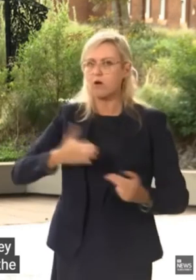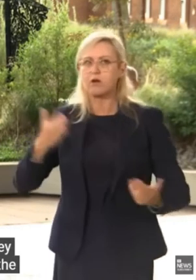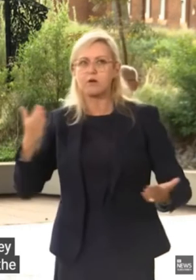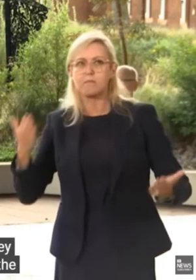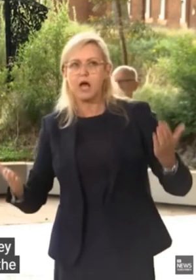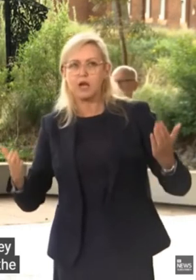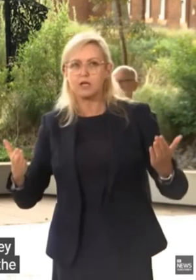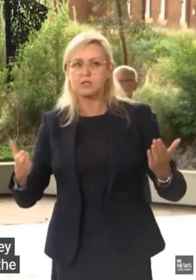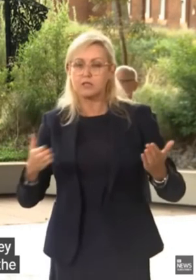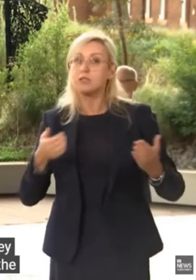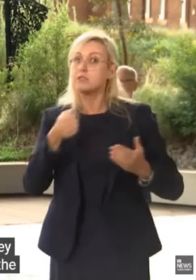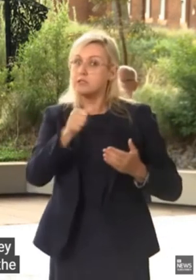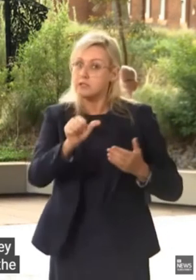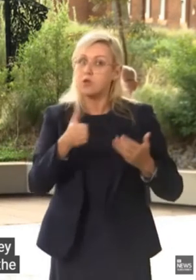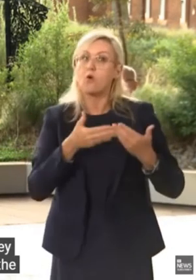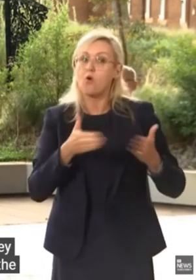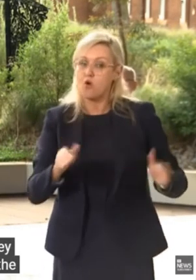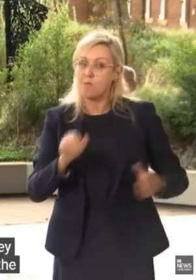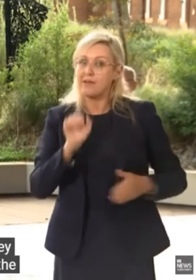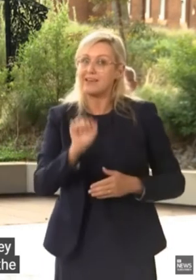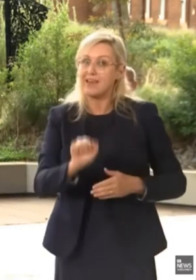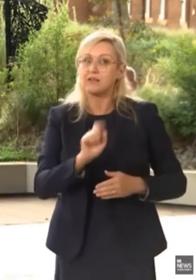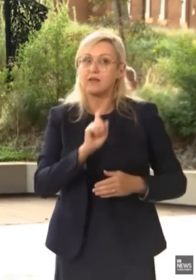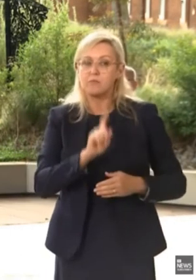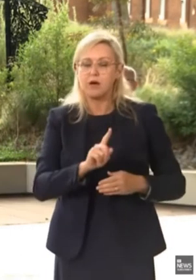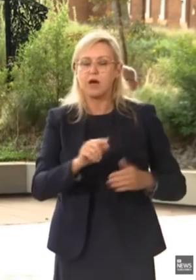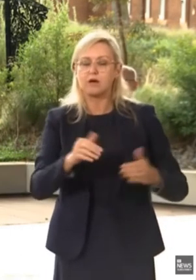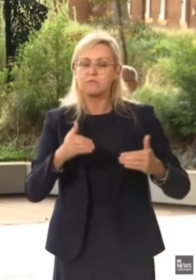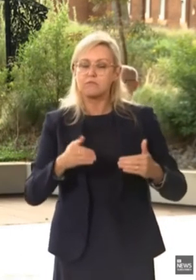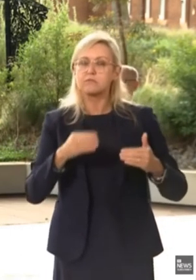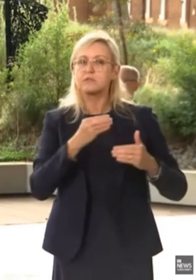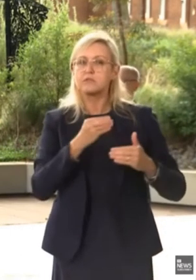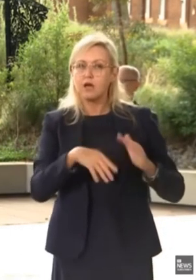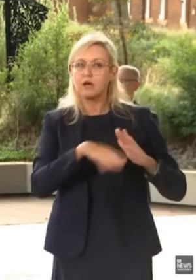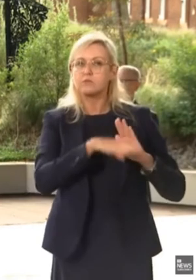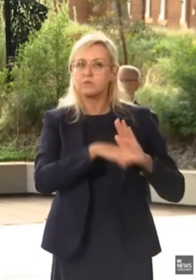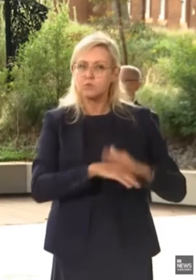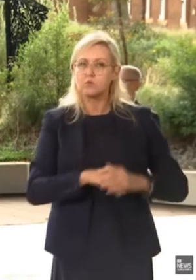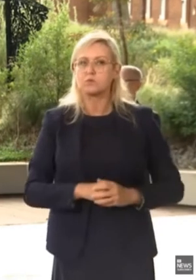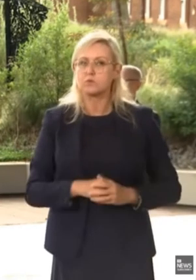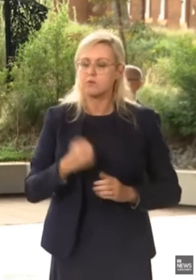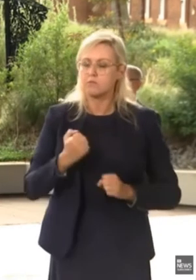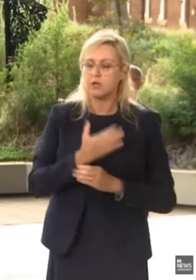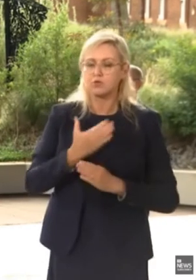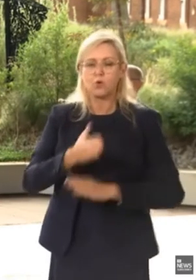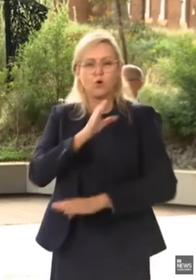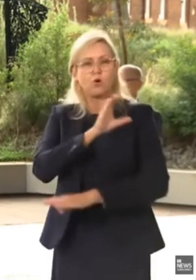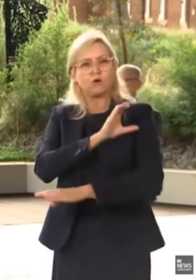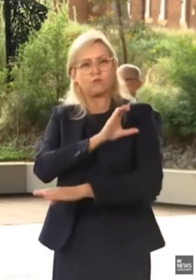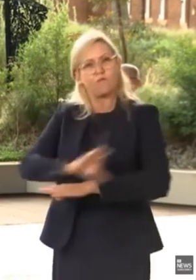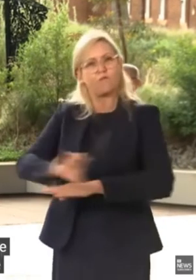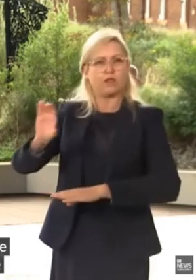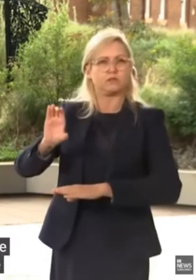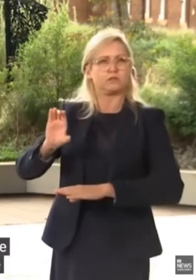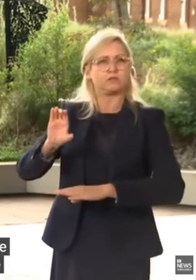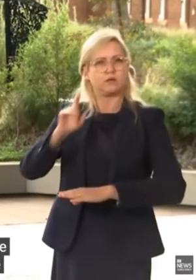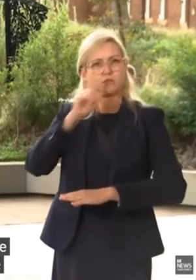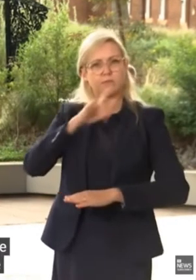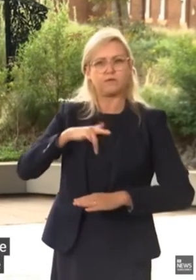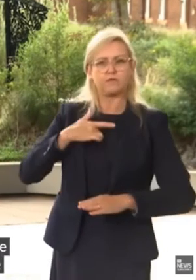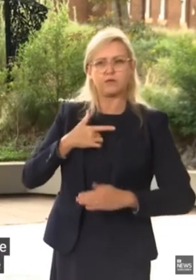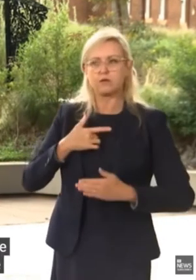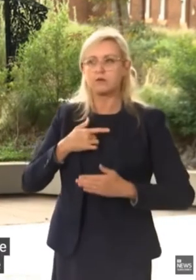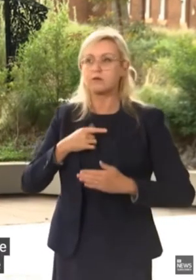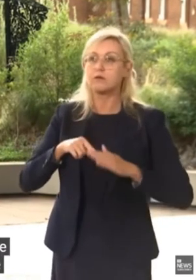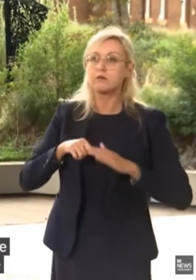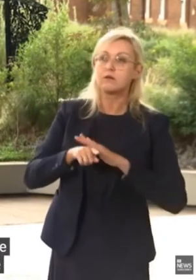right, it's making sure that you are instilling confidence in the community. If it's